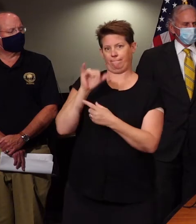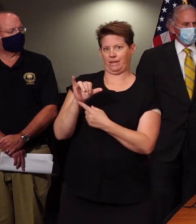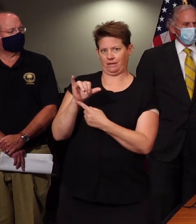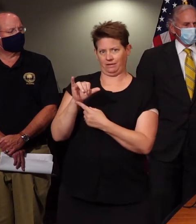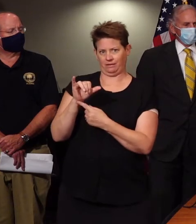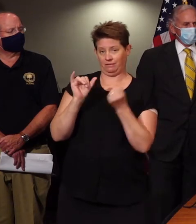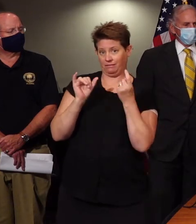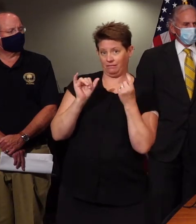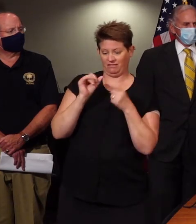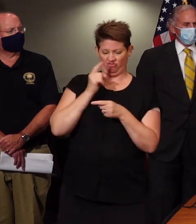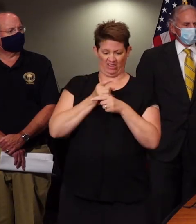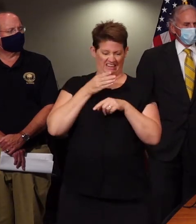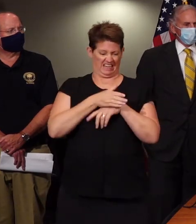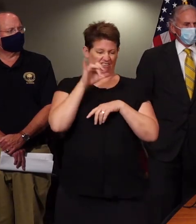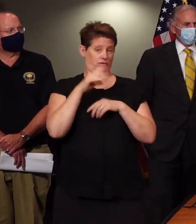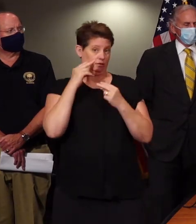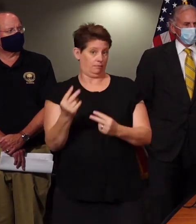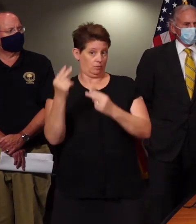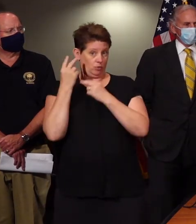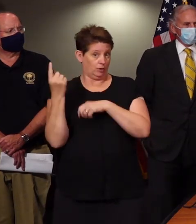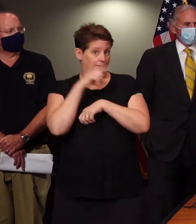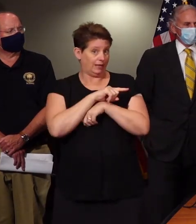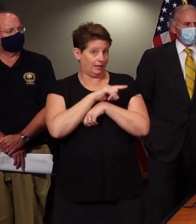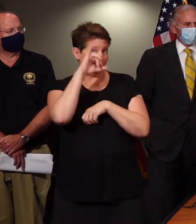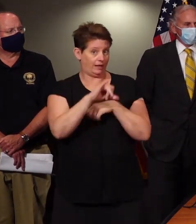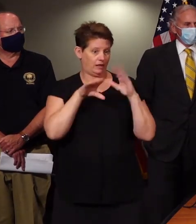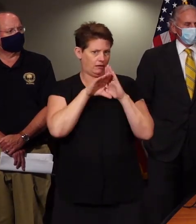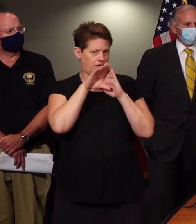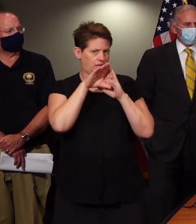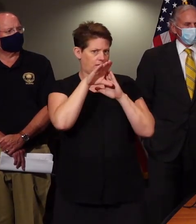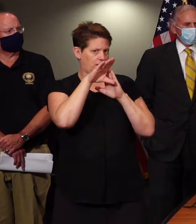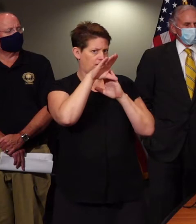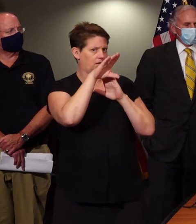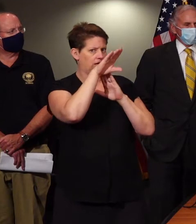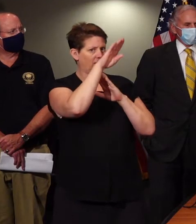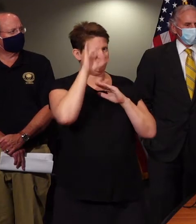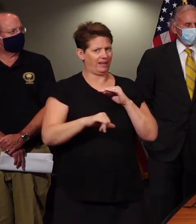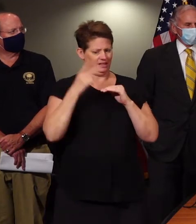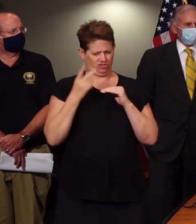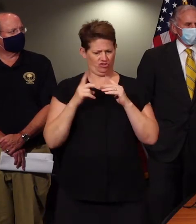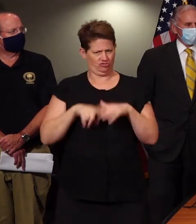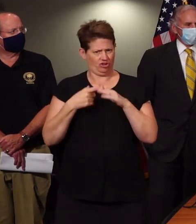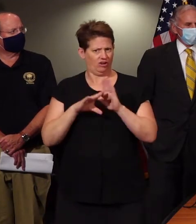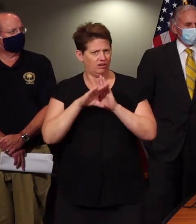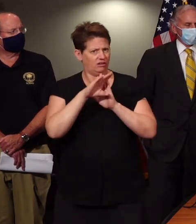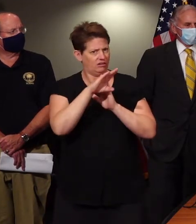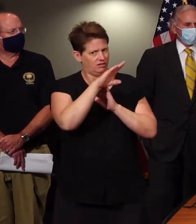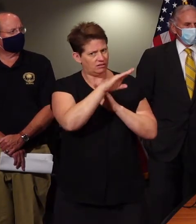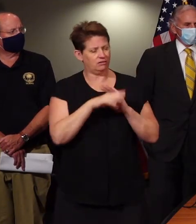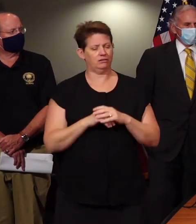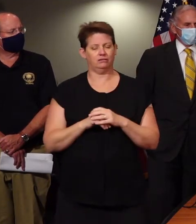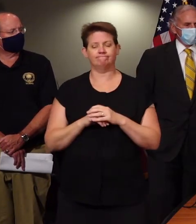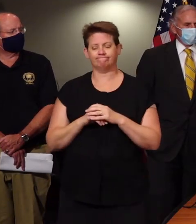following the long Memorial Day weekend, and they have increased since that time. So considering that as we move